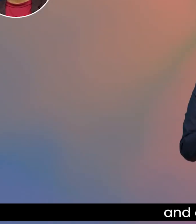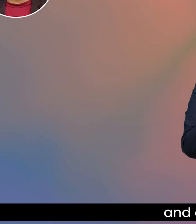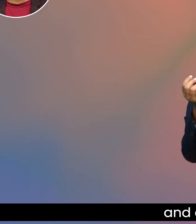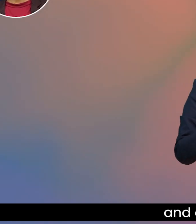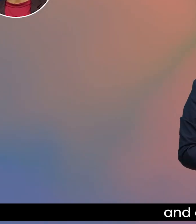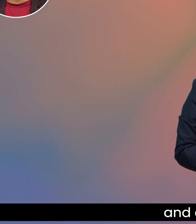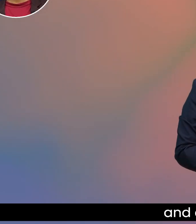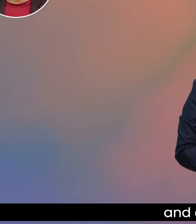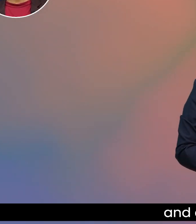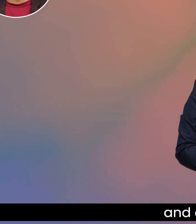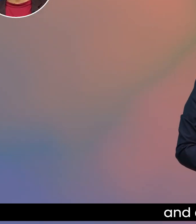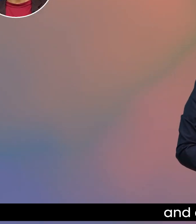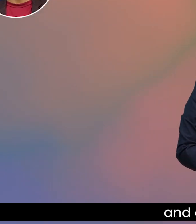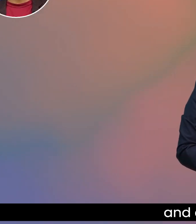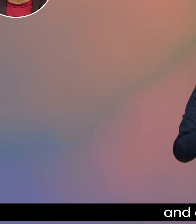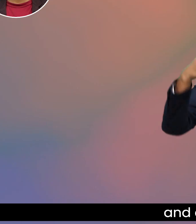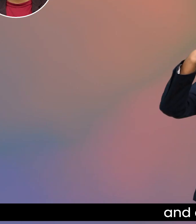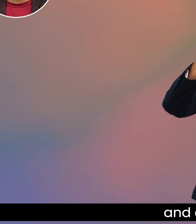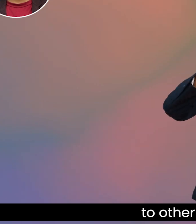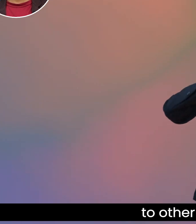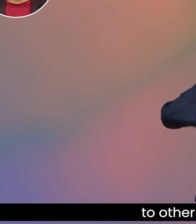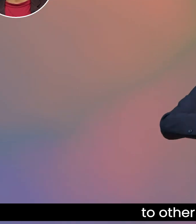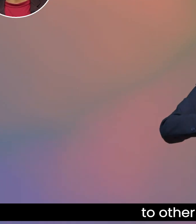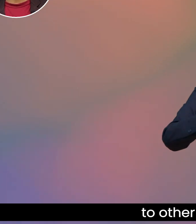and carried lower down